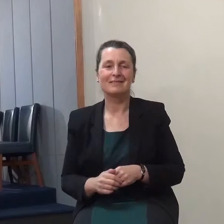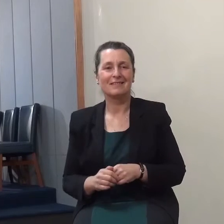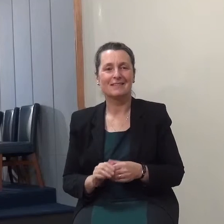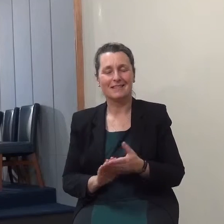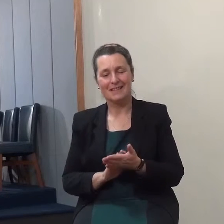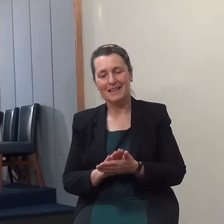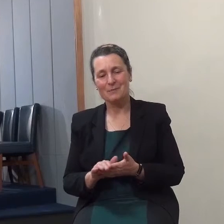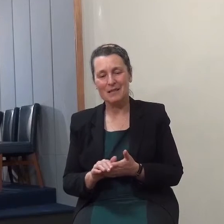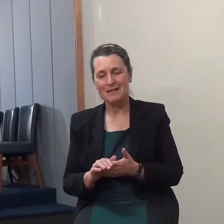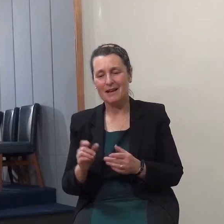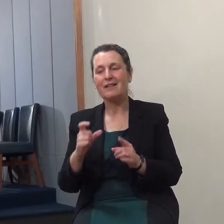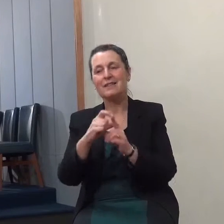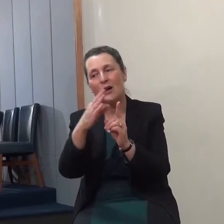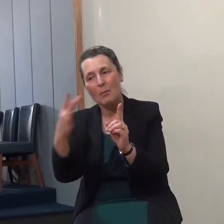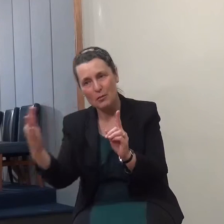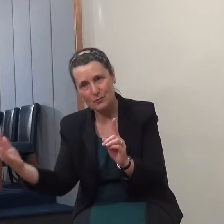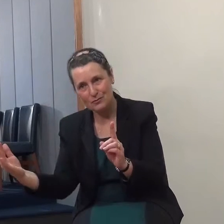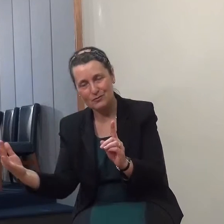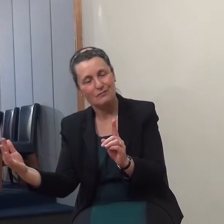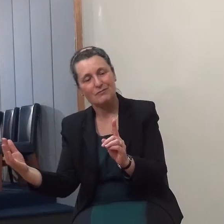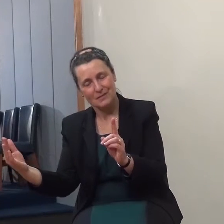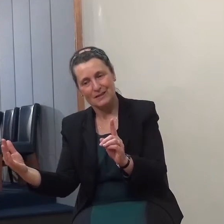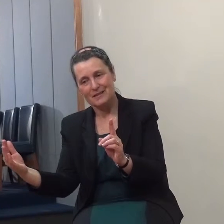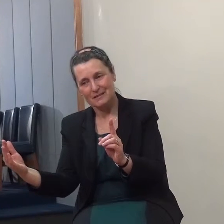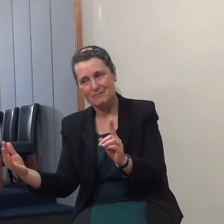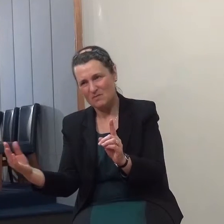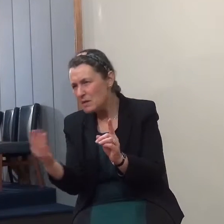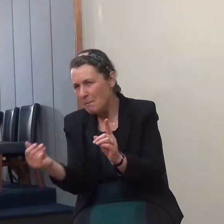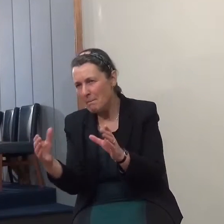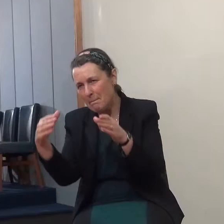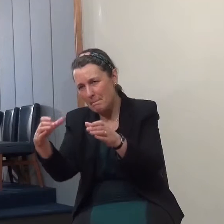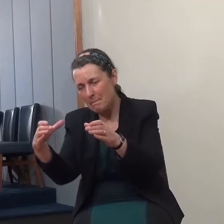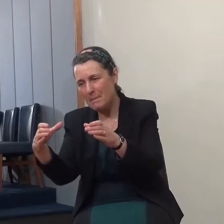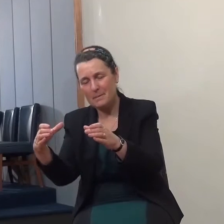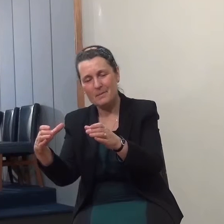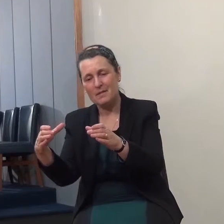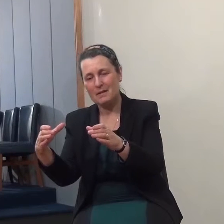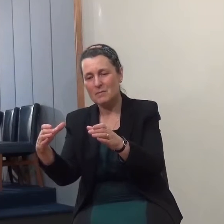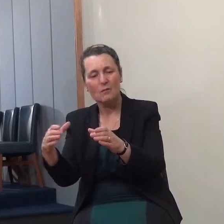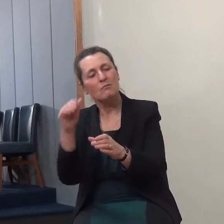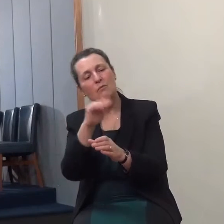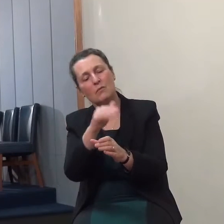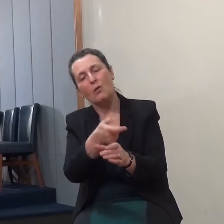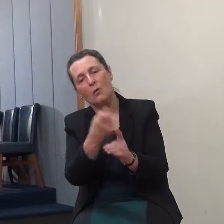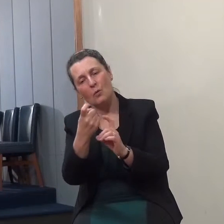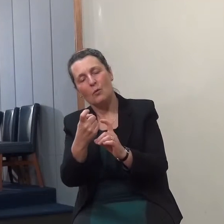that the disciples have been called, or at least the initial group, and perhaps they're getting rather